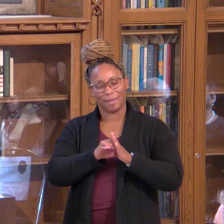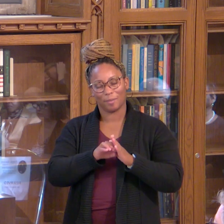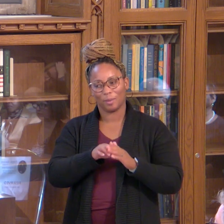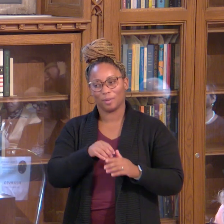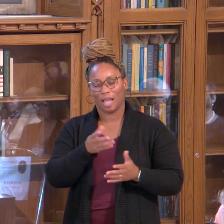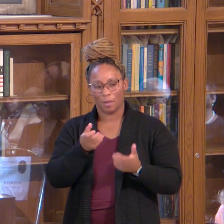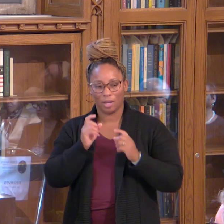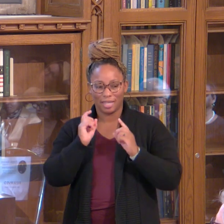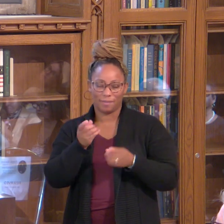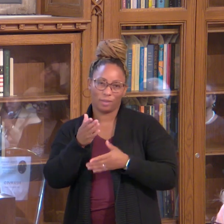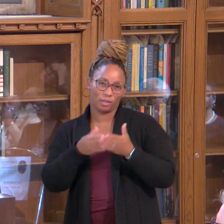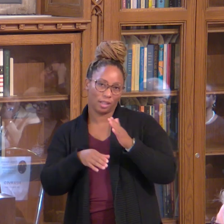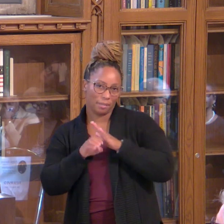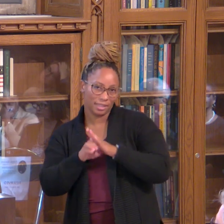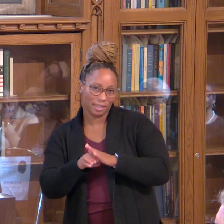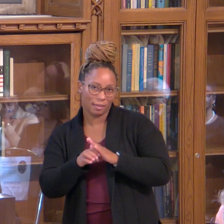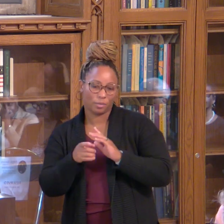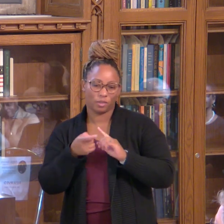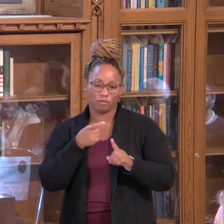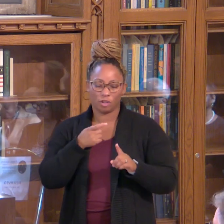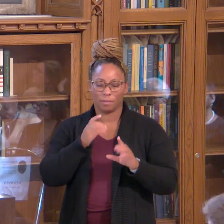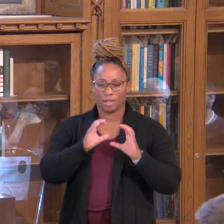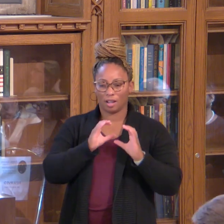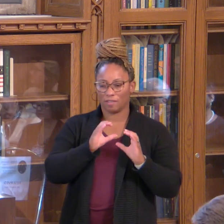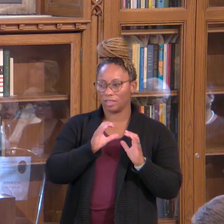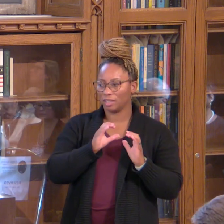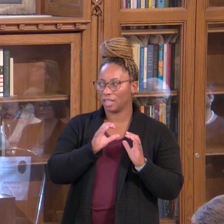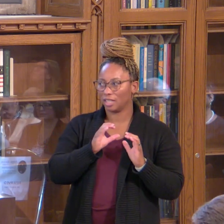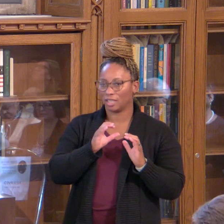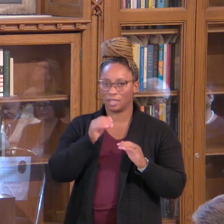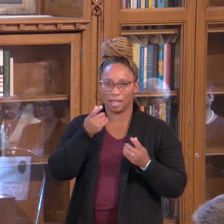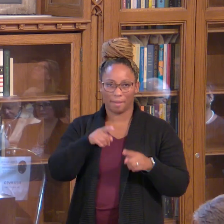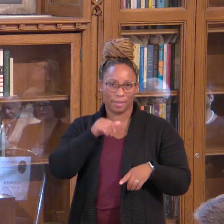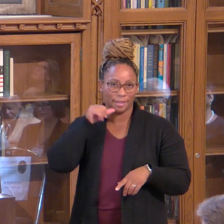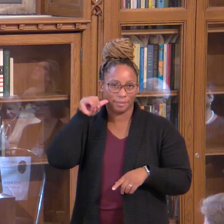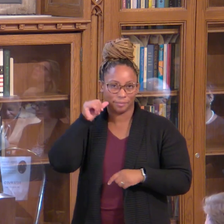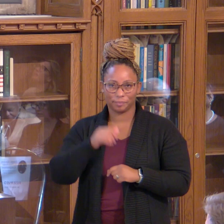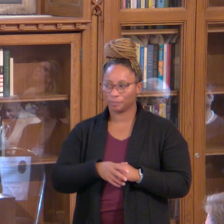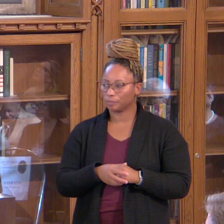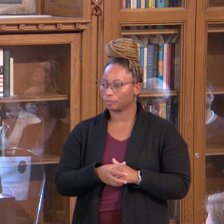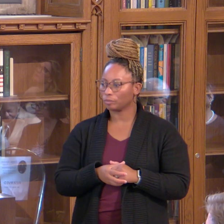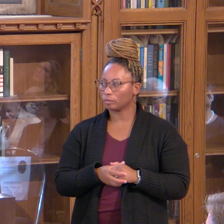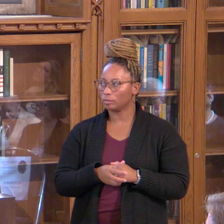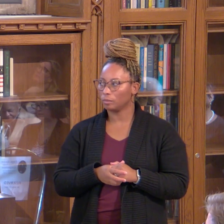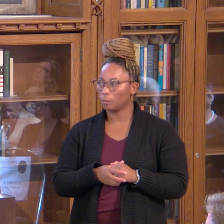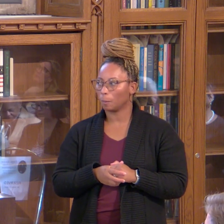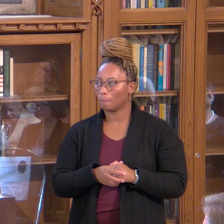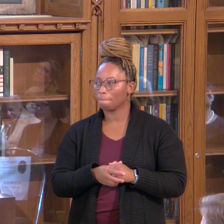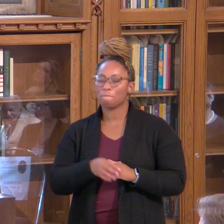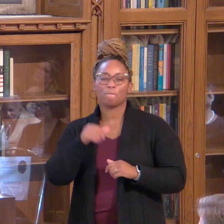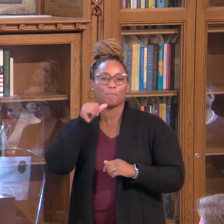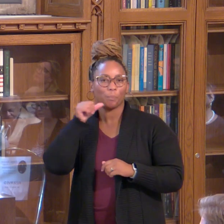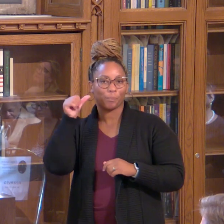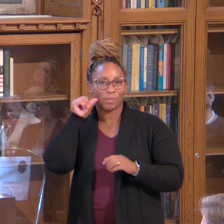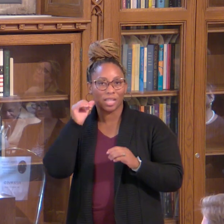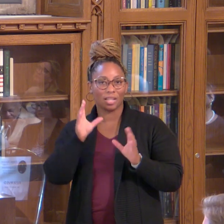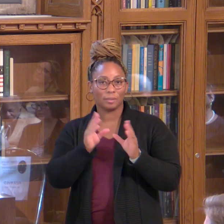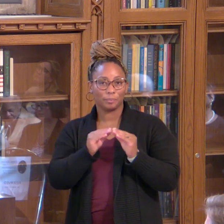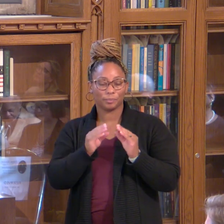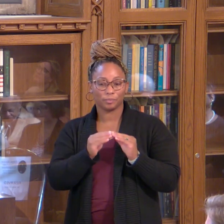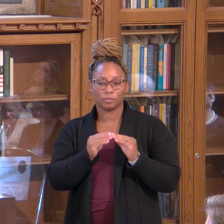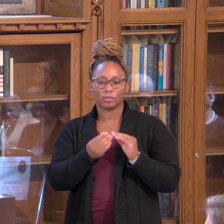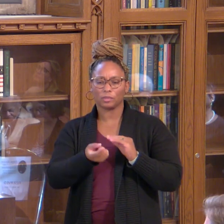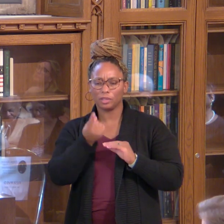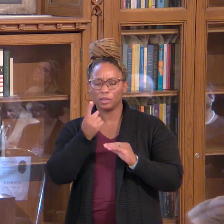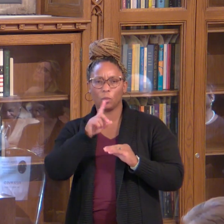want to give you some examples from the conversation um yesterday so in yesterday's meeting one of